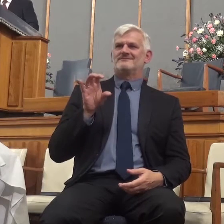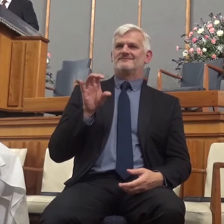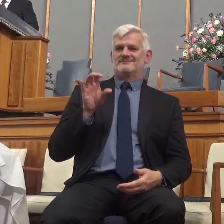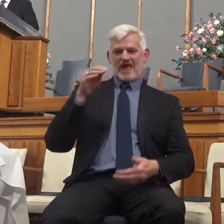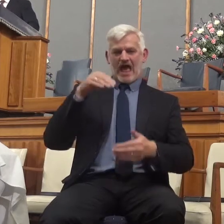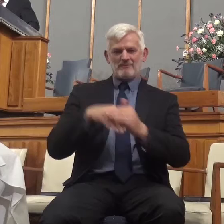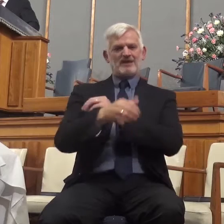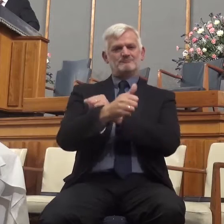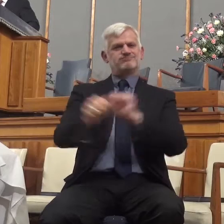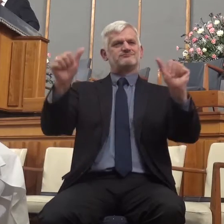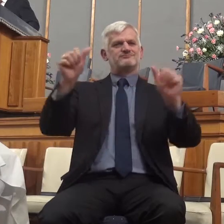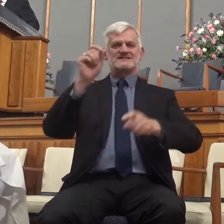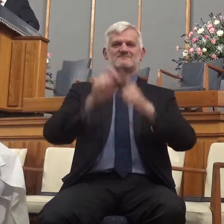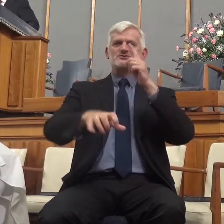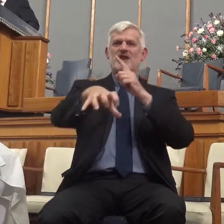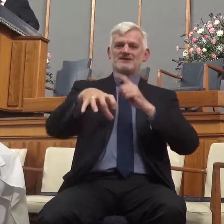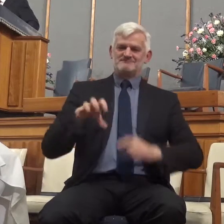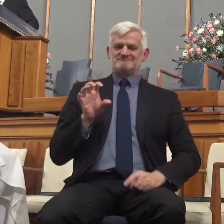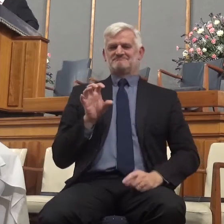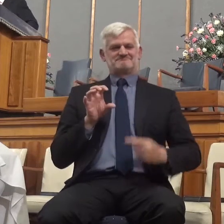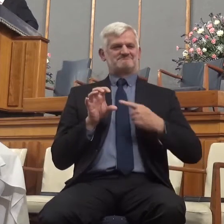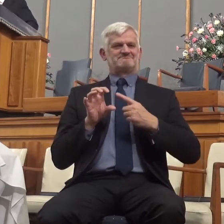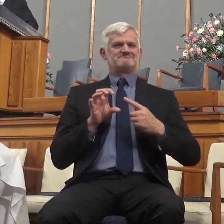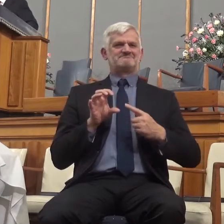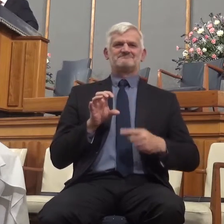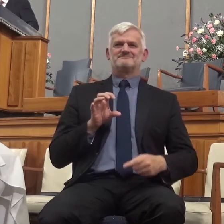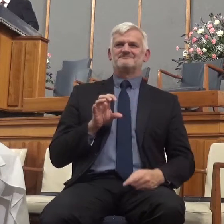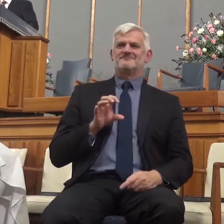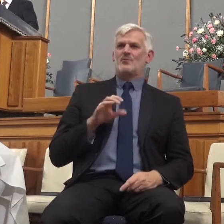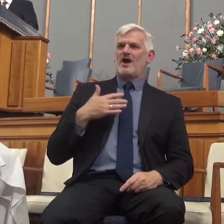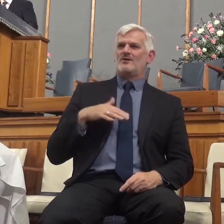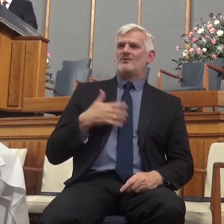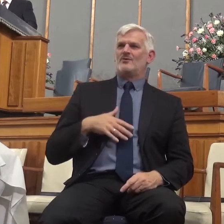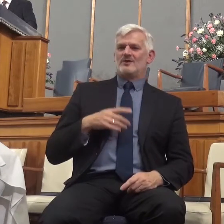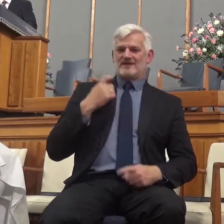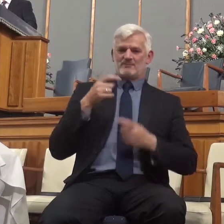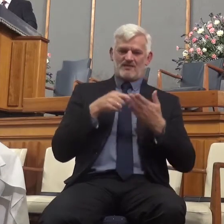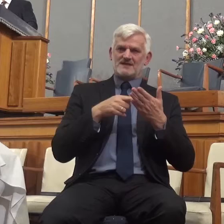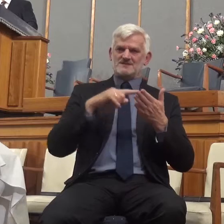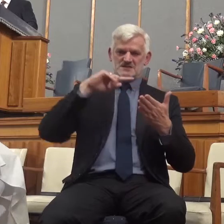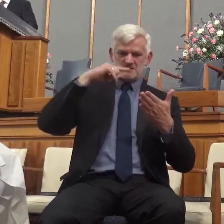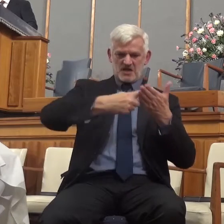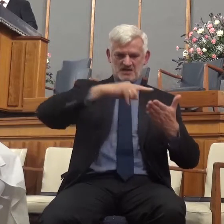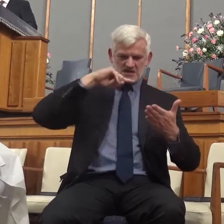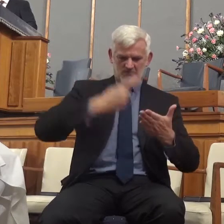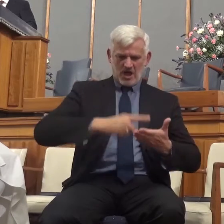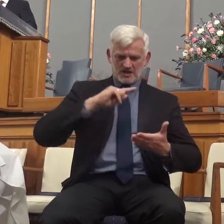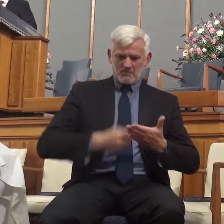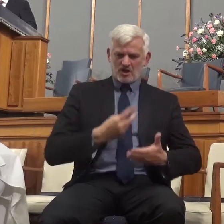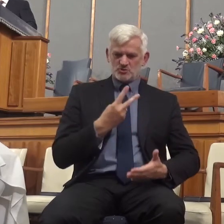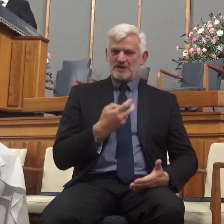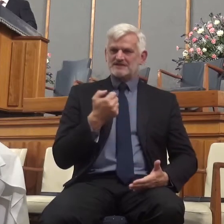in to some special place that you never get into without that authority that you hold in your